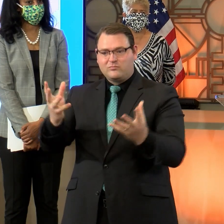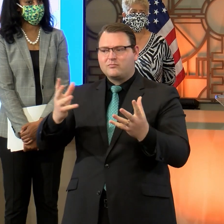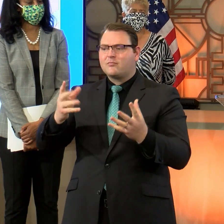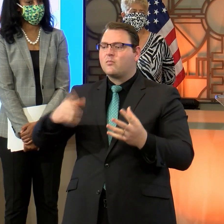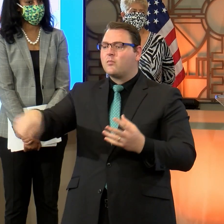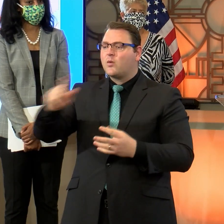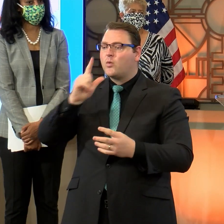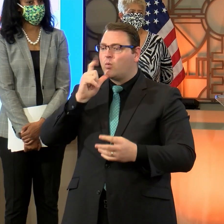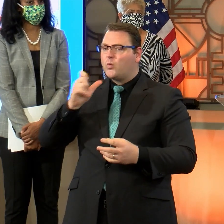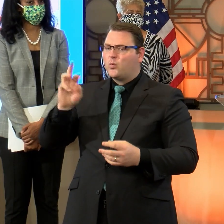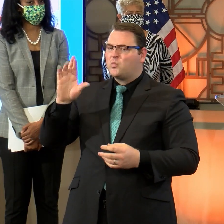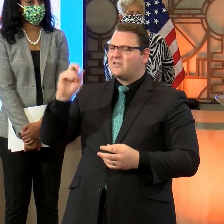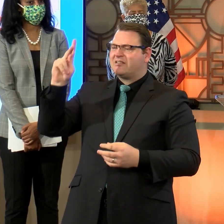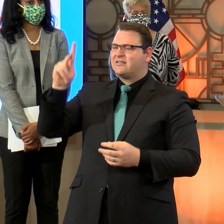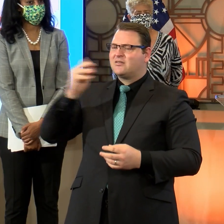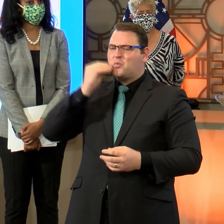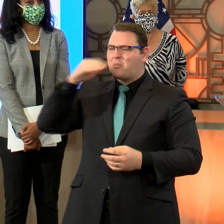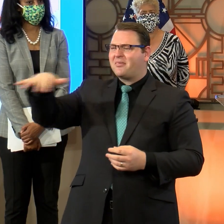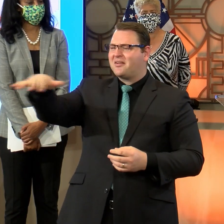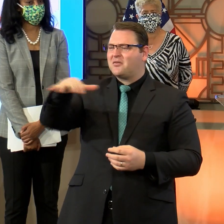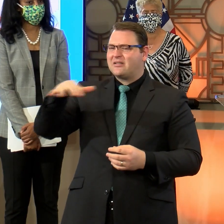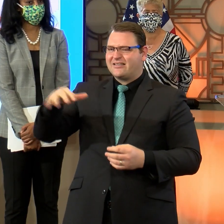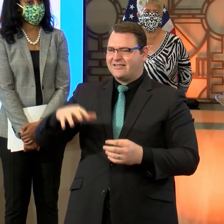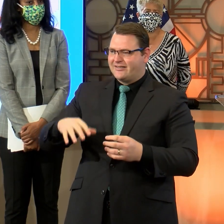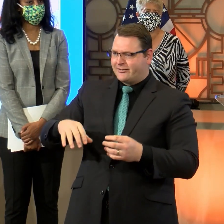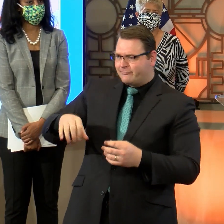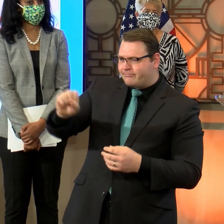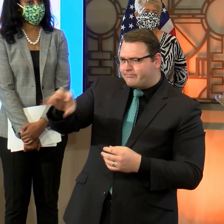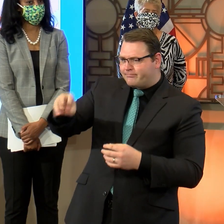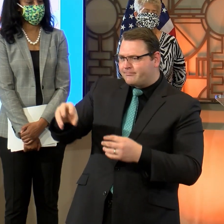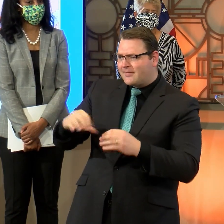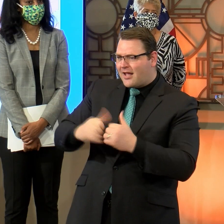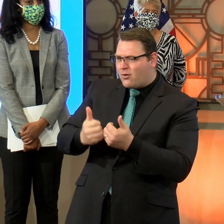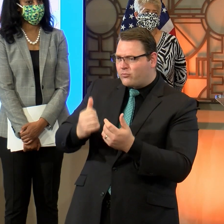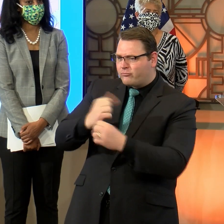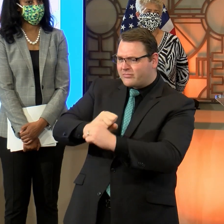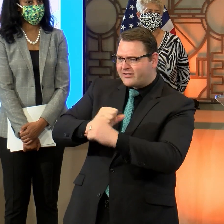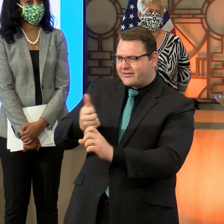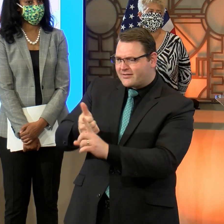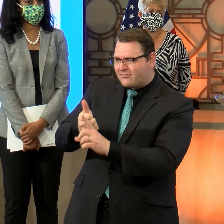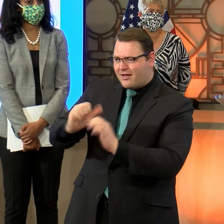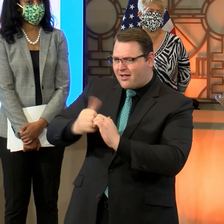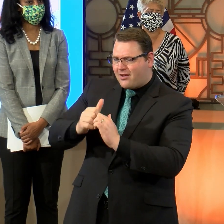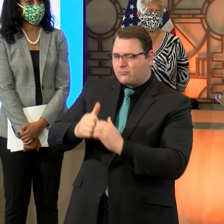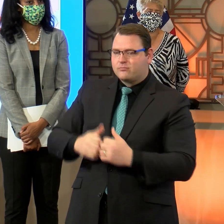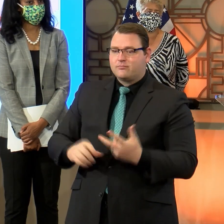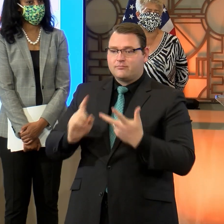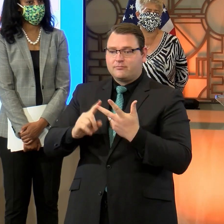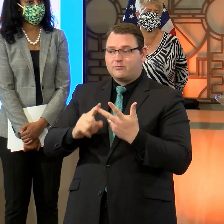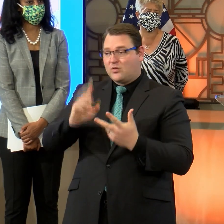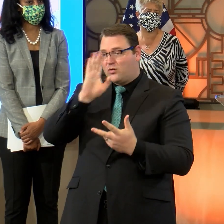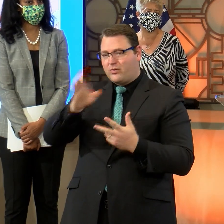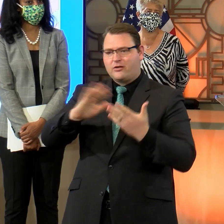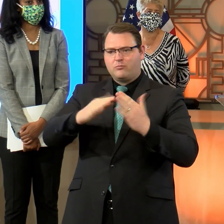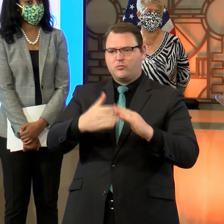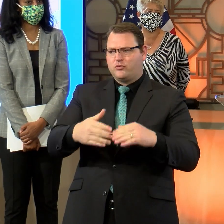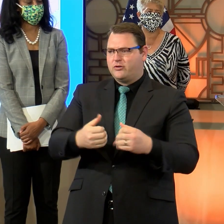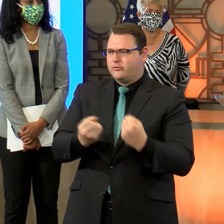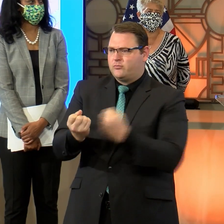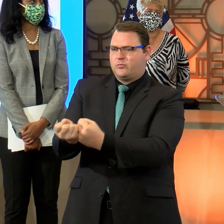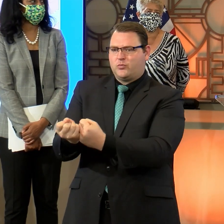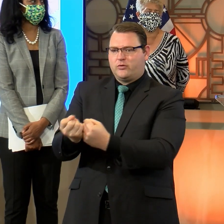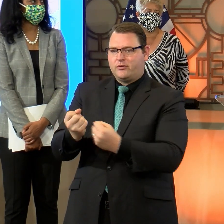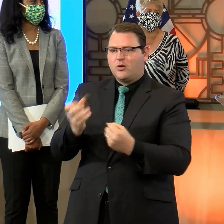neighborhoods to take more precautions to protect themselves and others, direct community support to distribute essential